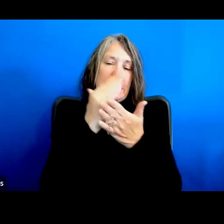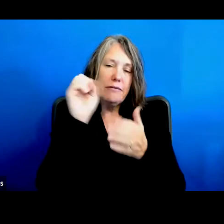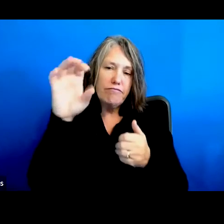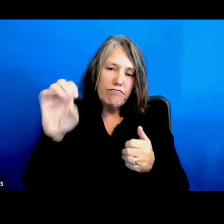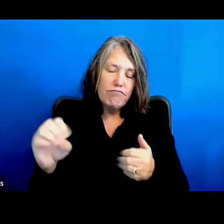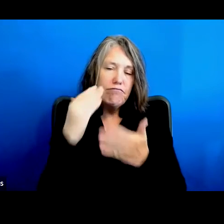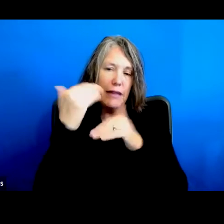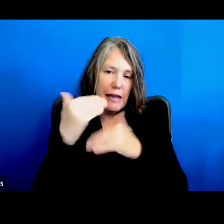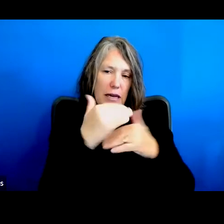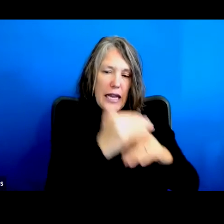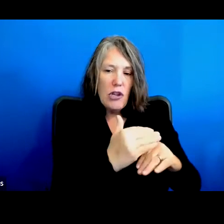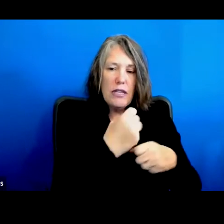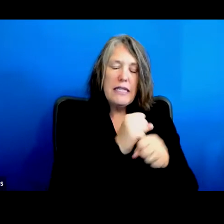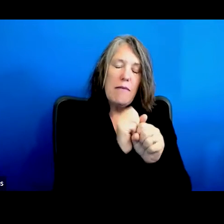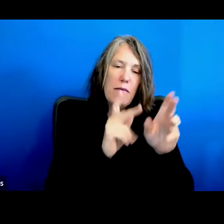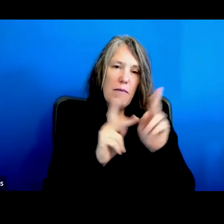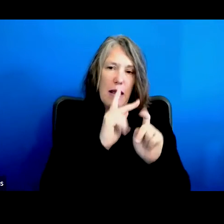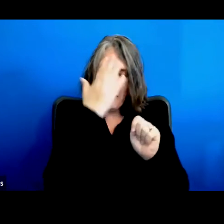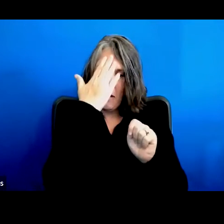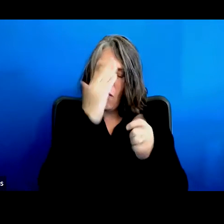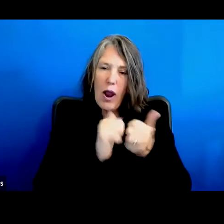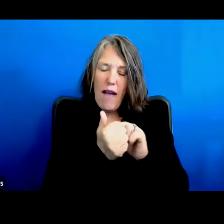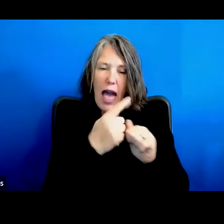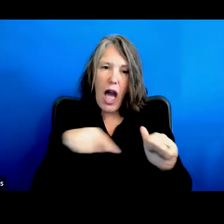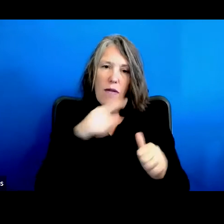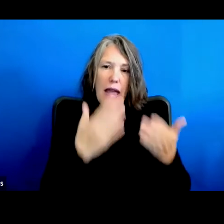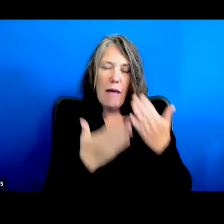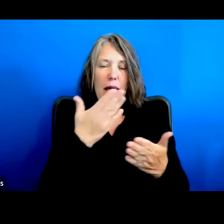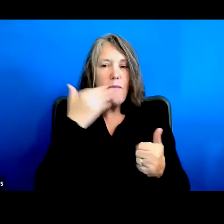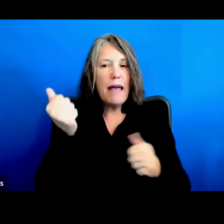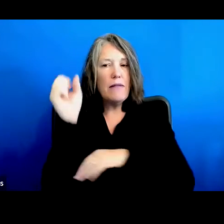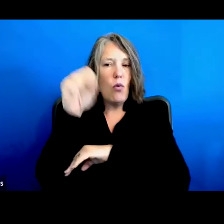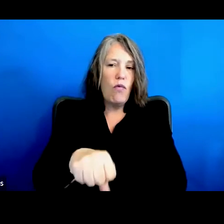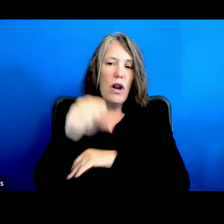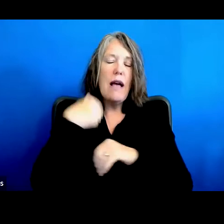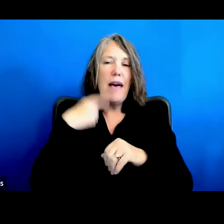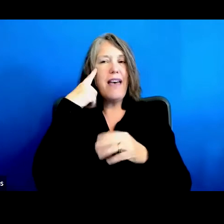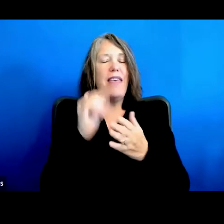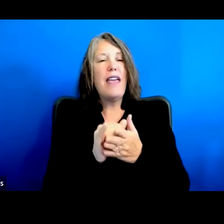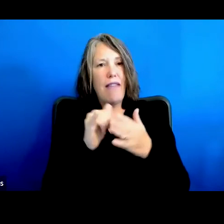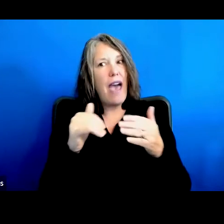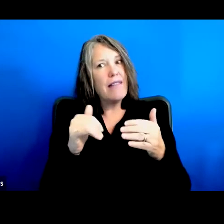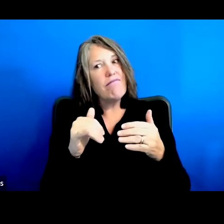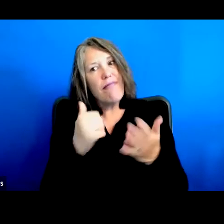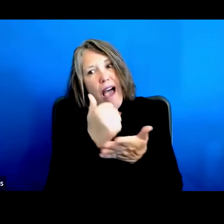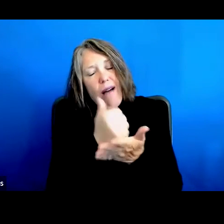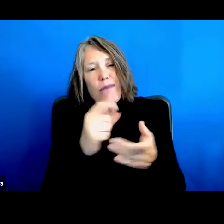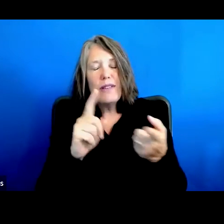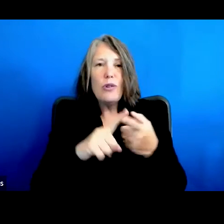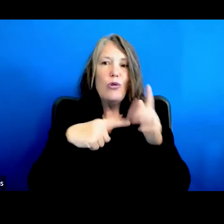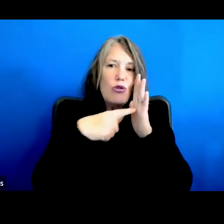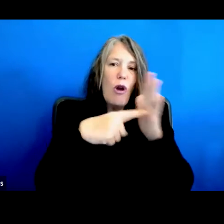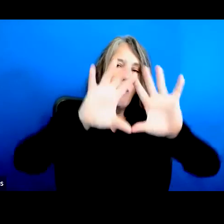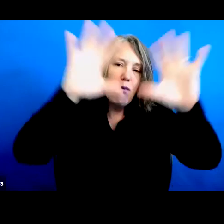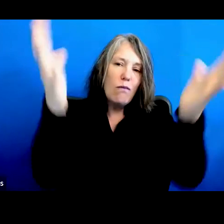make people aware of those limitations and how they might be best overcome. I think that goes a long way in sort of painting the whole